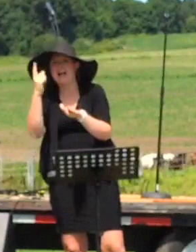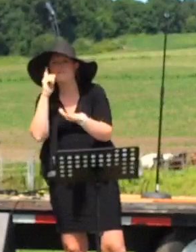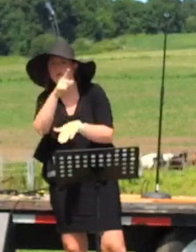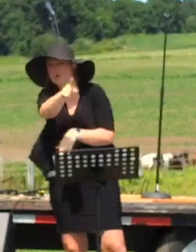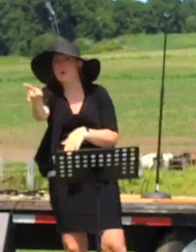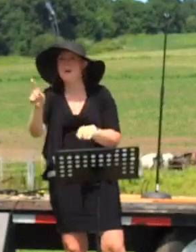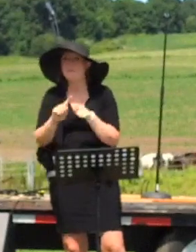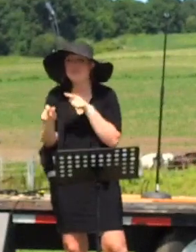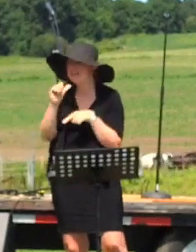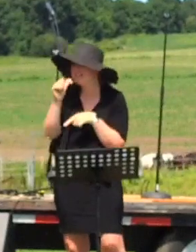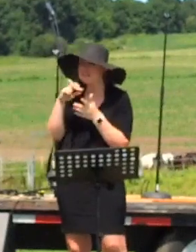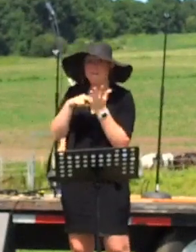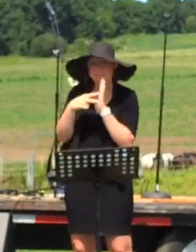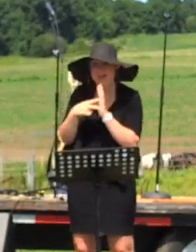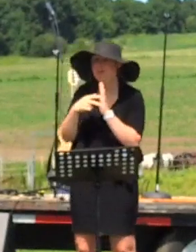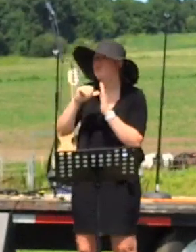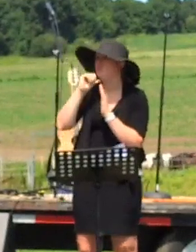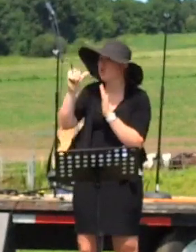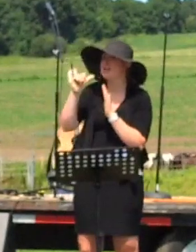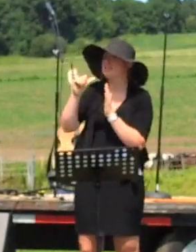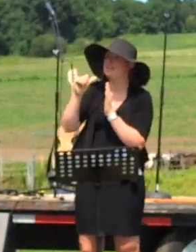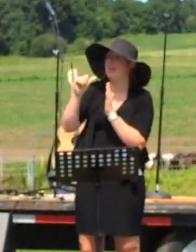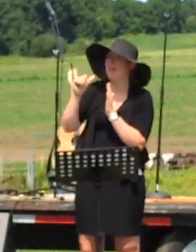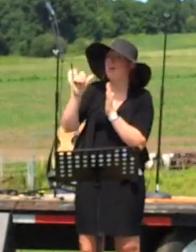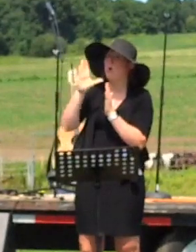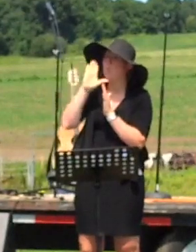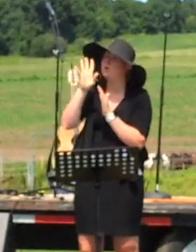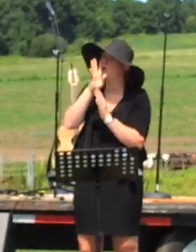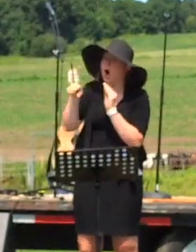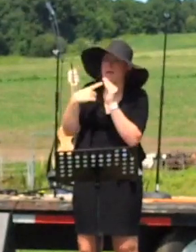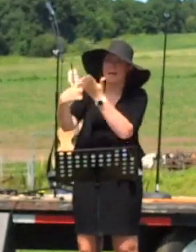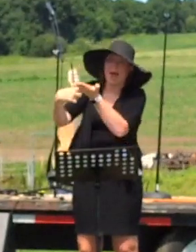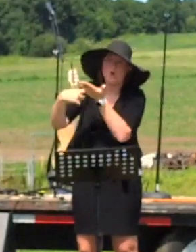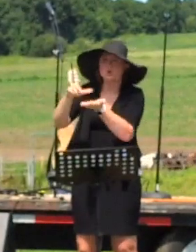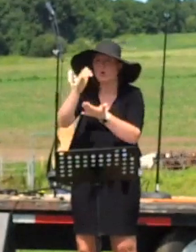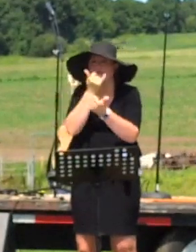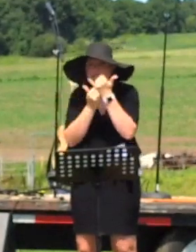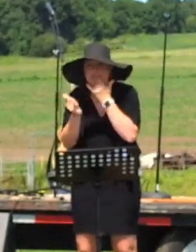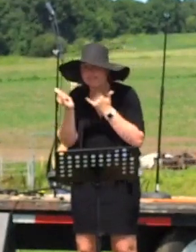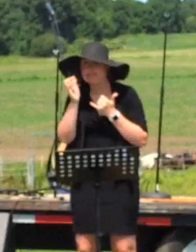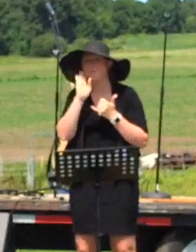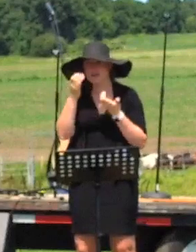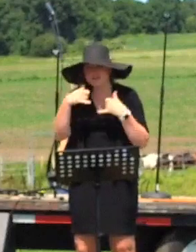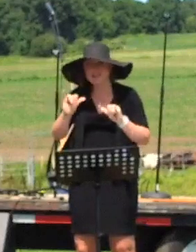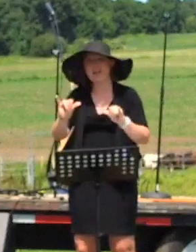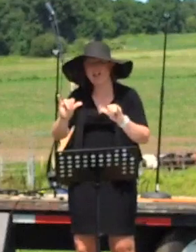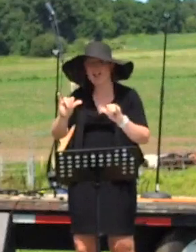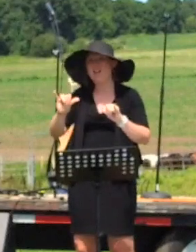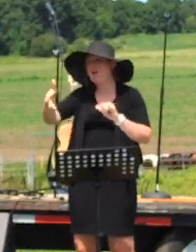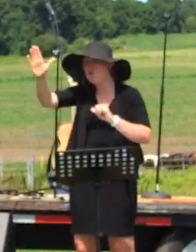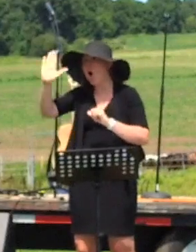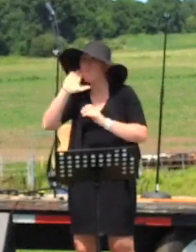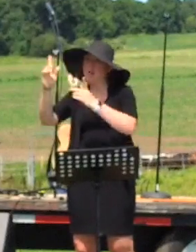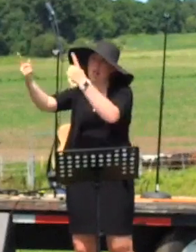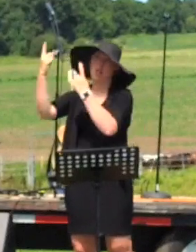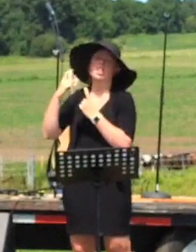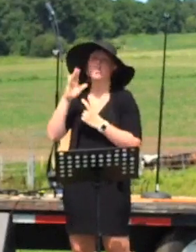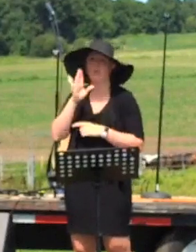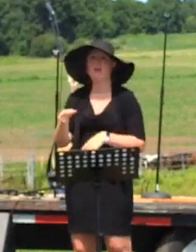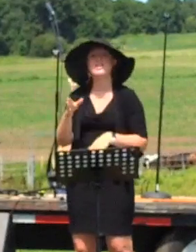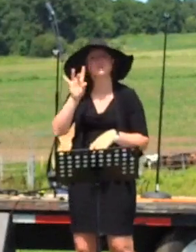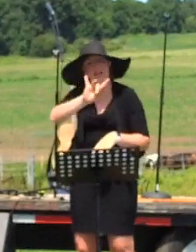still not going to have to answer for our actions, for our sins. And so, eights, you just need to